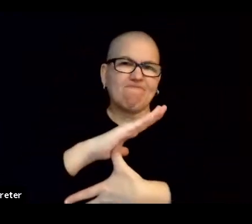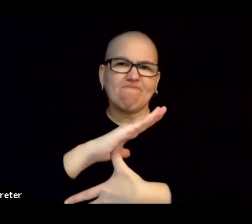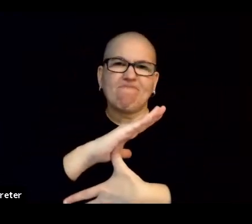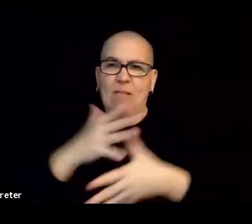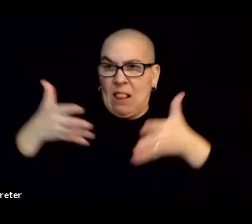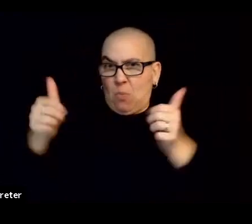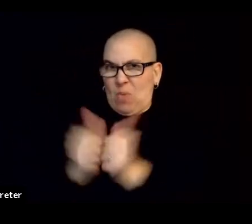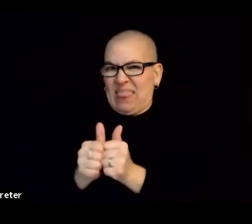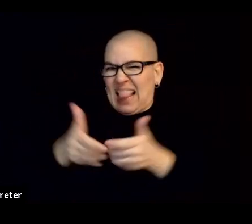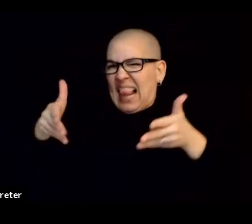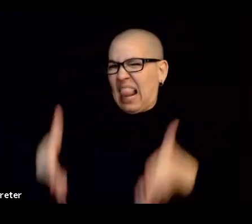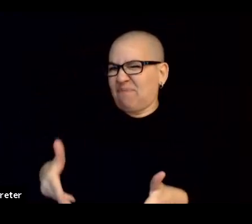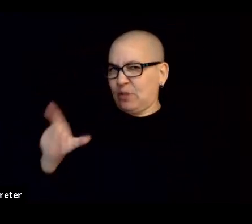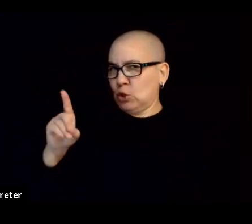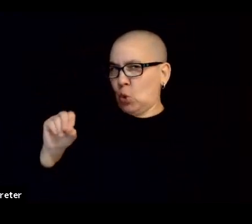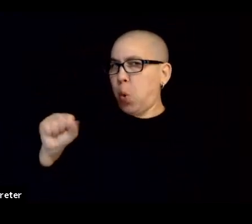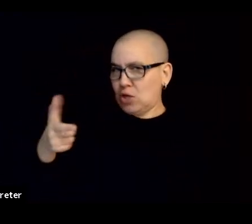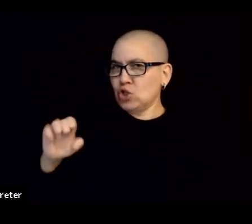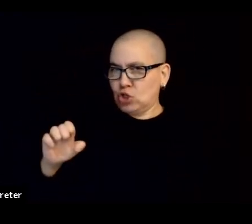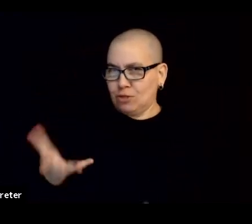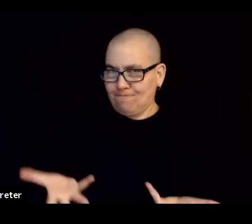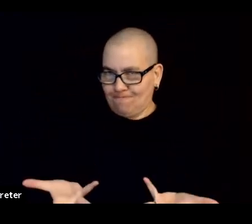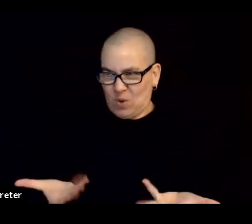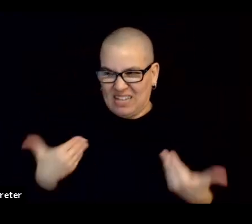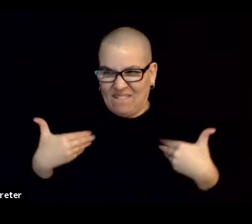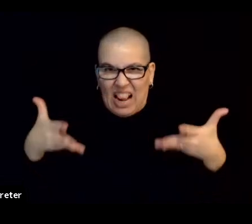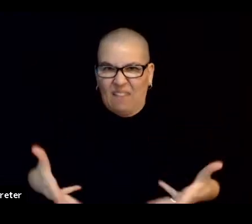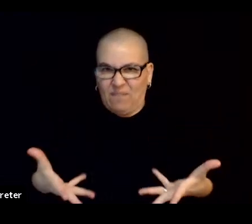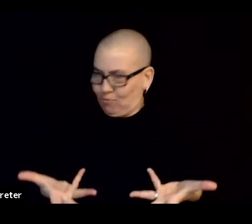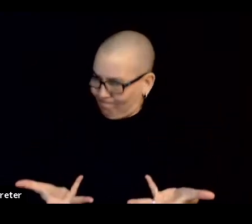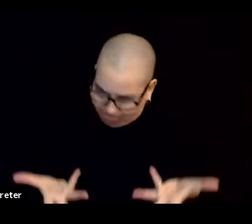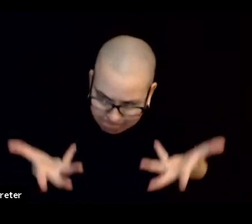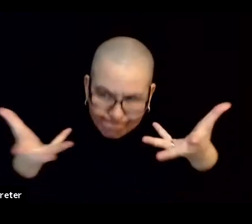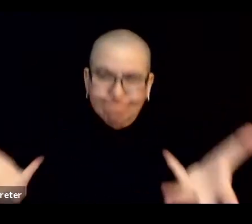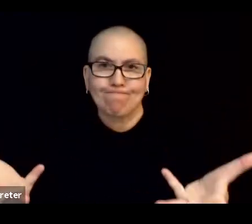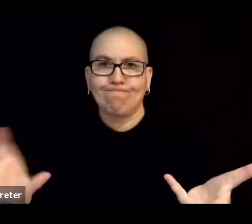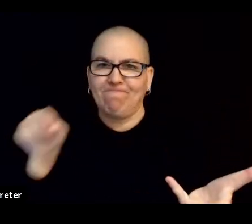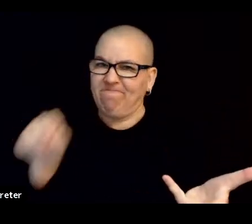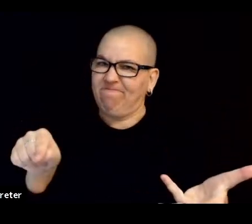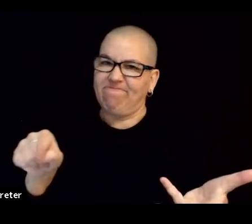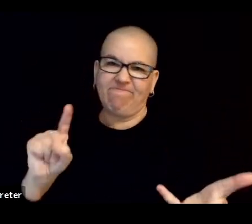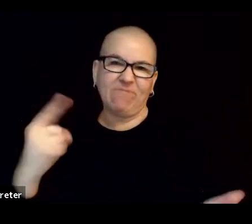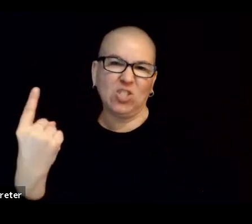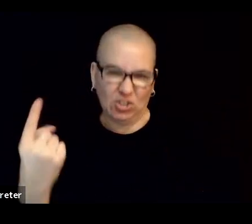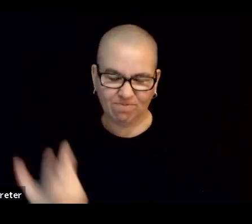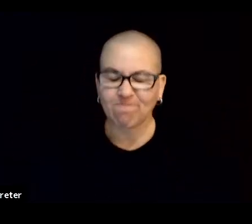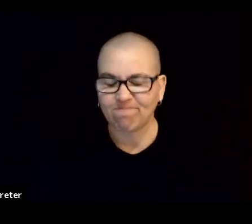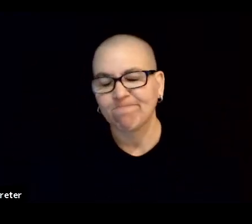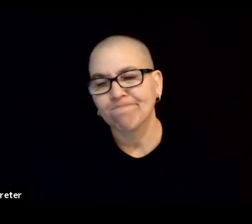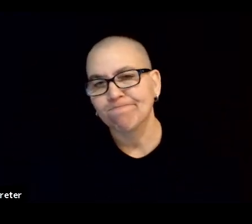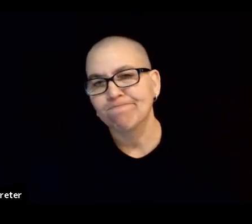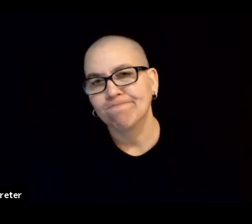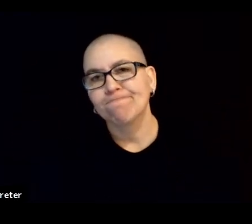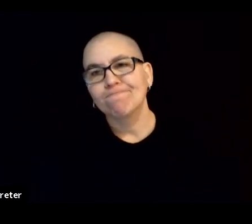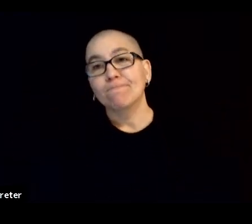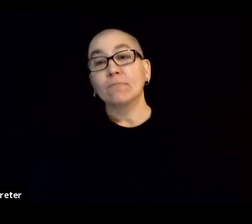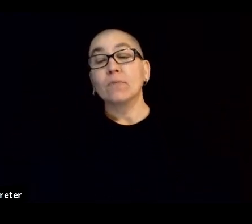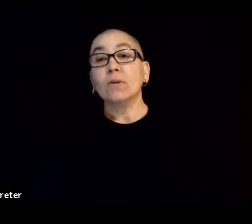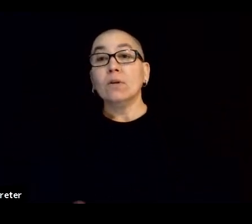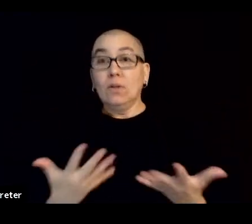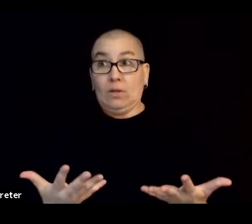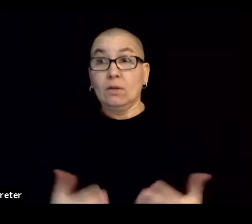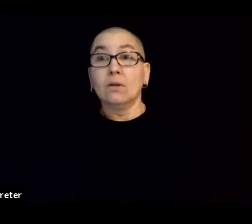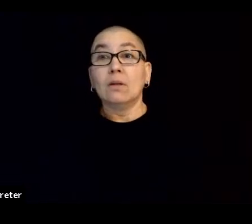vaccine that we do have. Now, as the governor said, with these two populations, or three populations essentially that